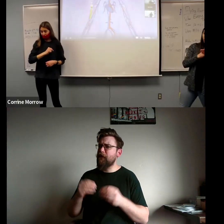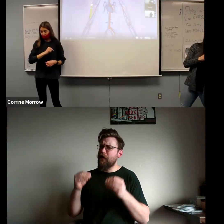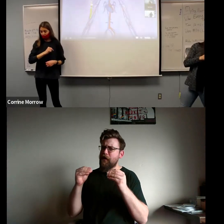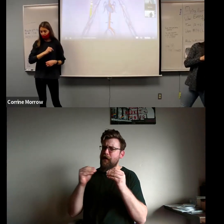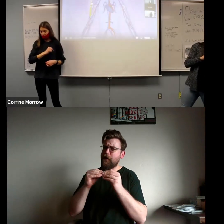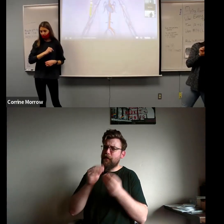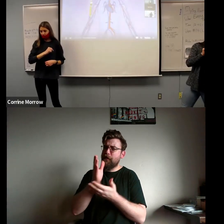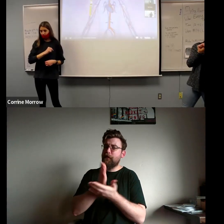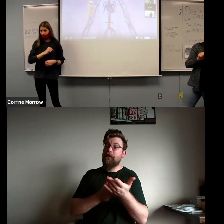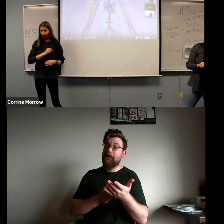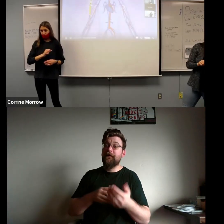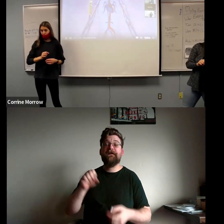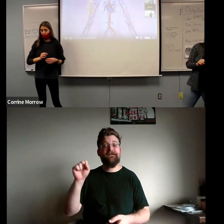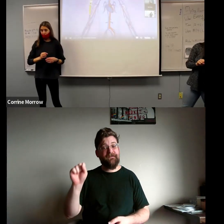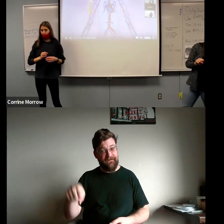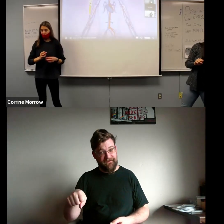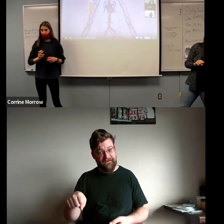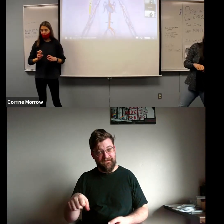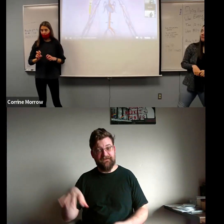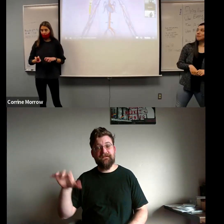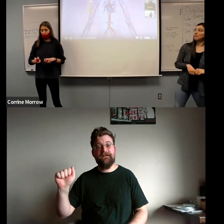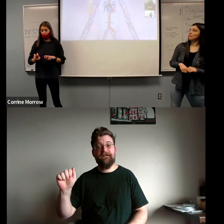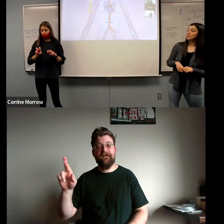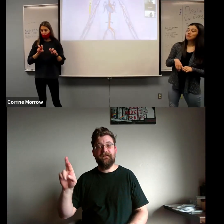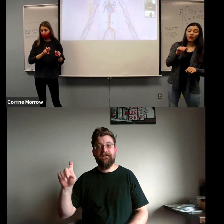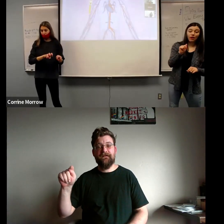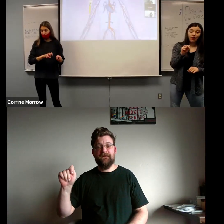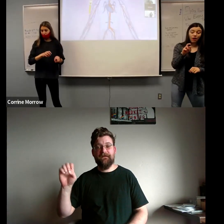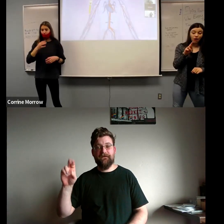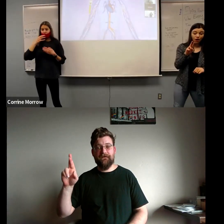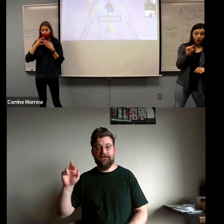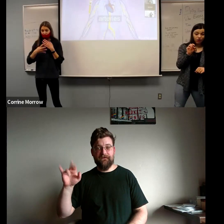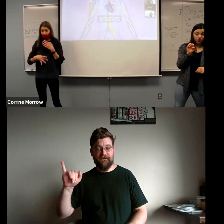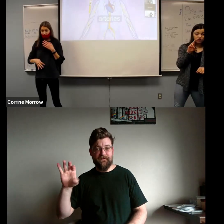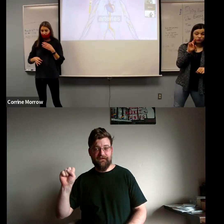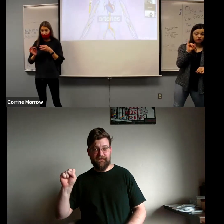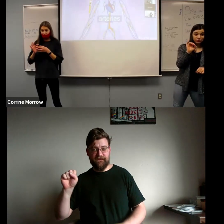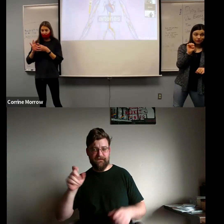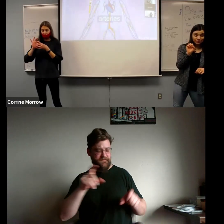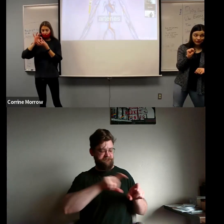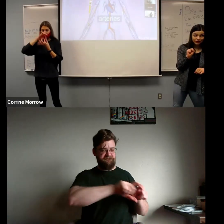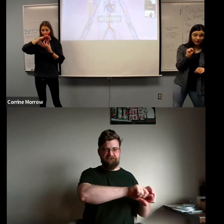asked. The arteries and veins are tube-like vessels. Arteries